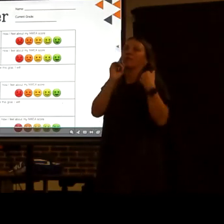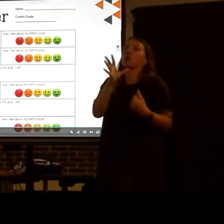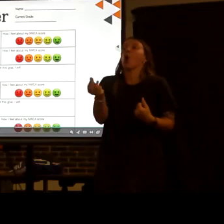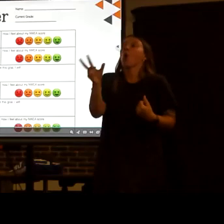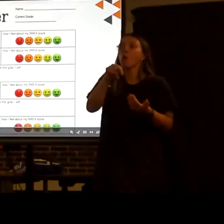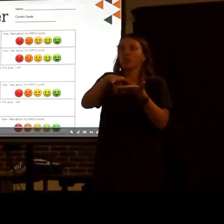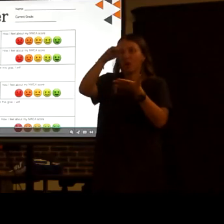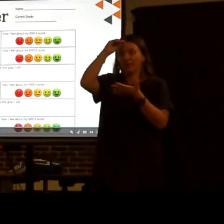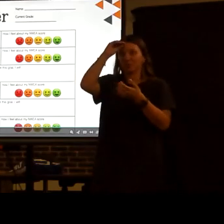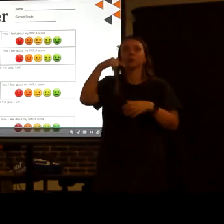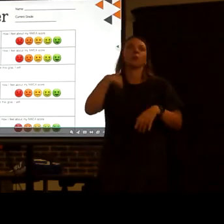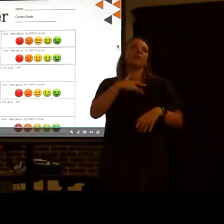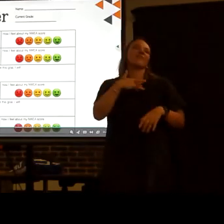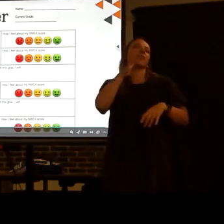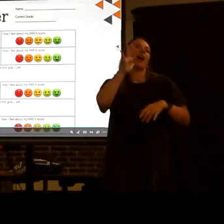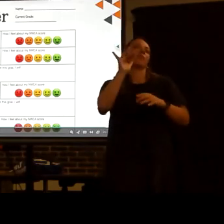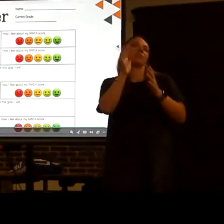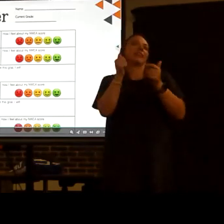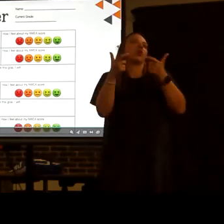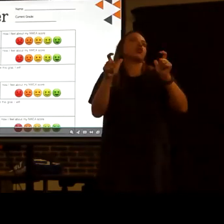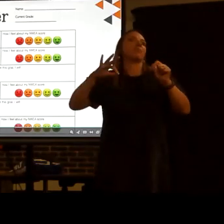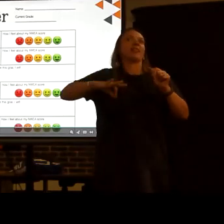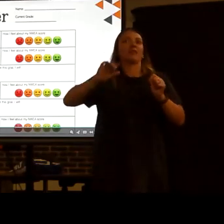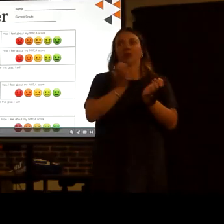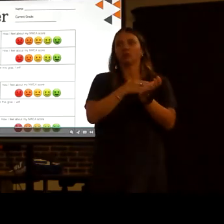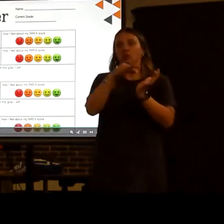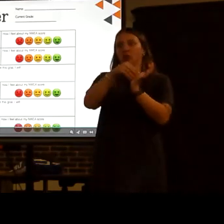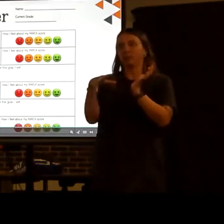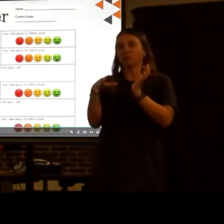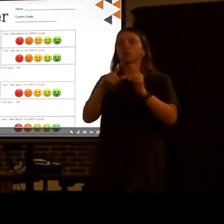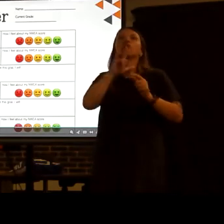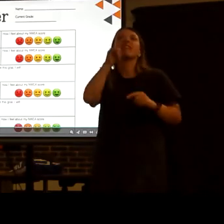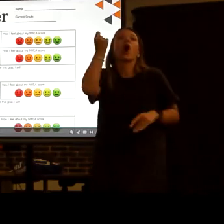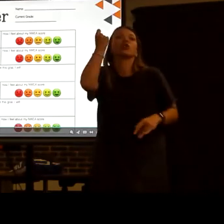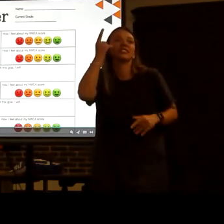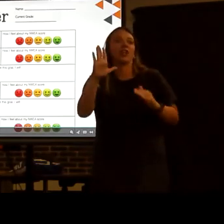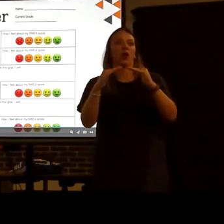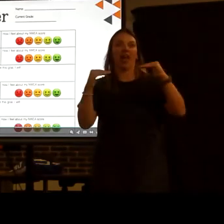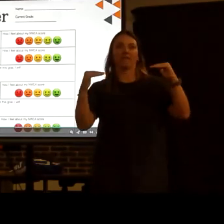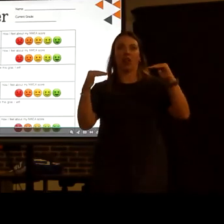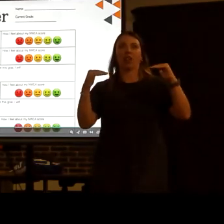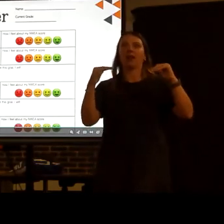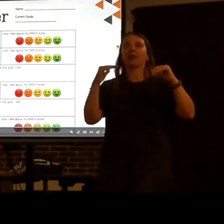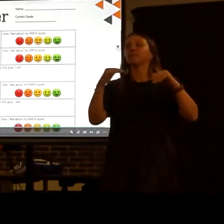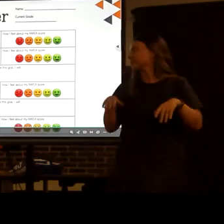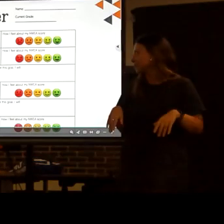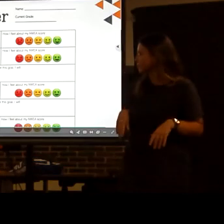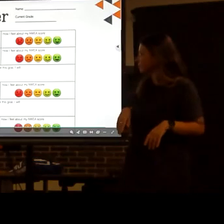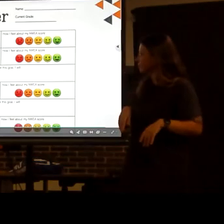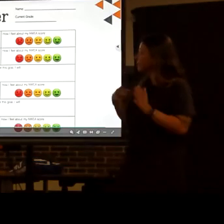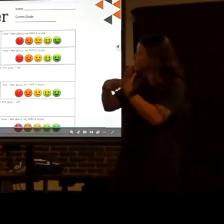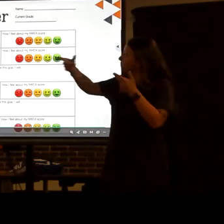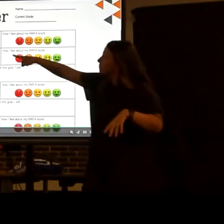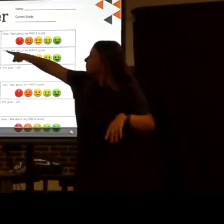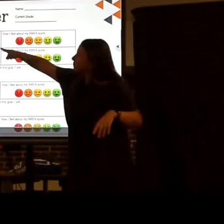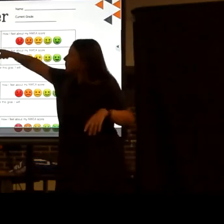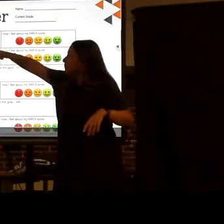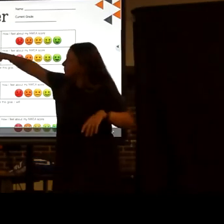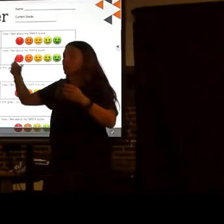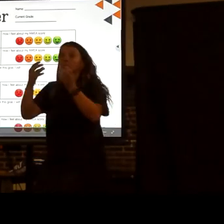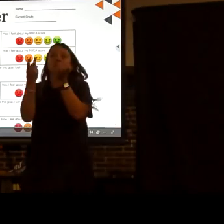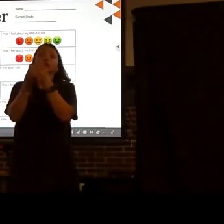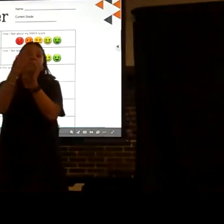become more independent with those strategies and coping skills themselves. And I think that this is going to be a huge benefit for the comprehension level of